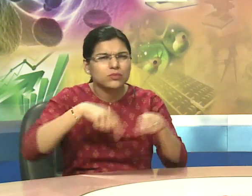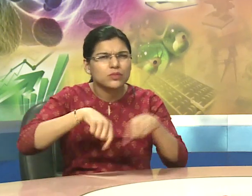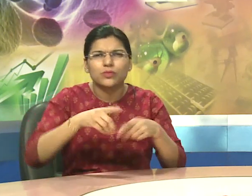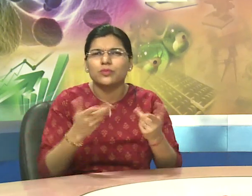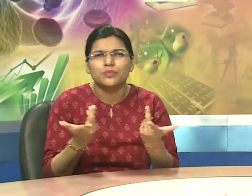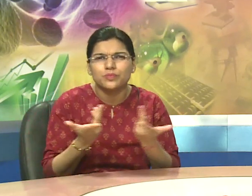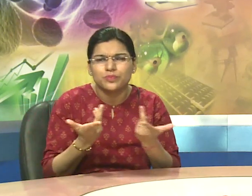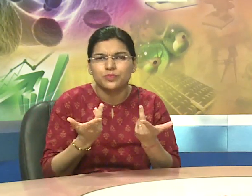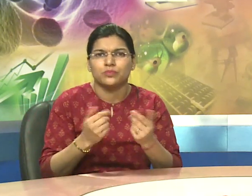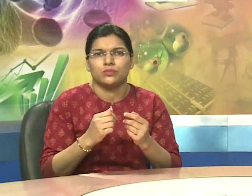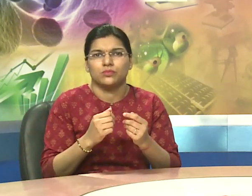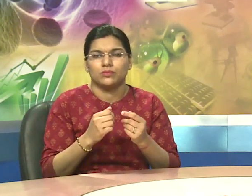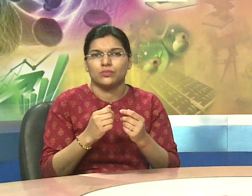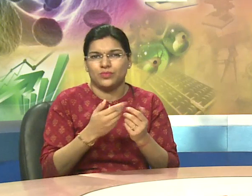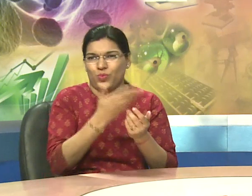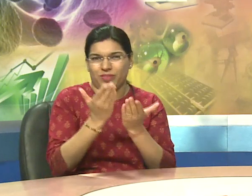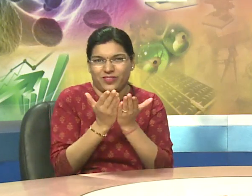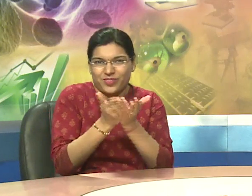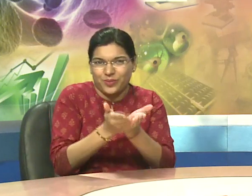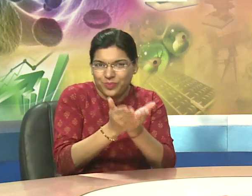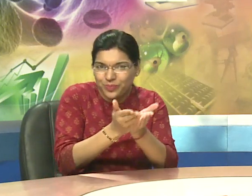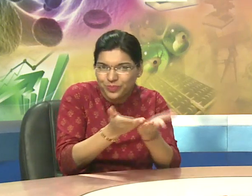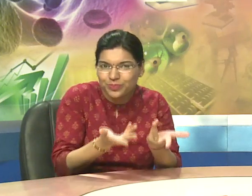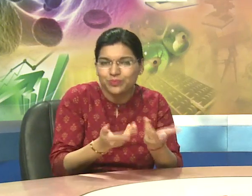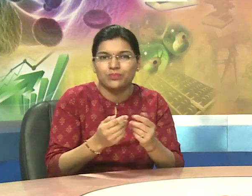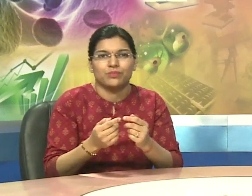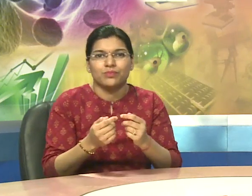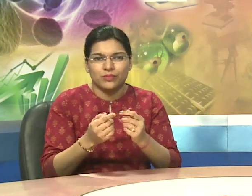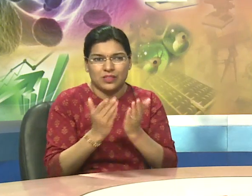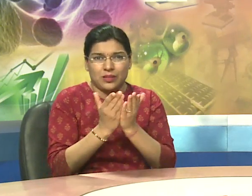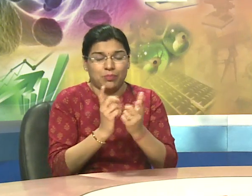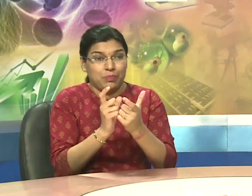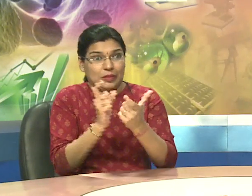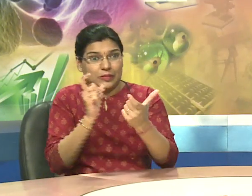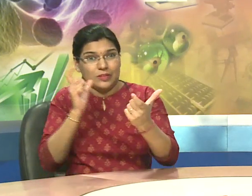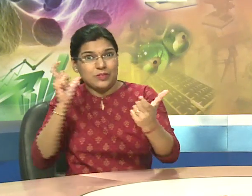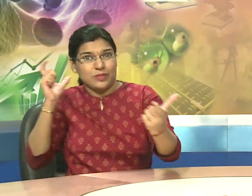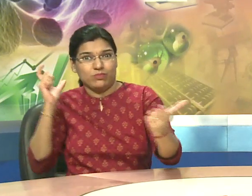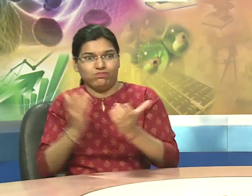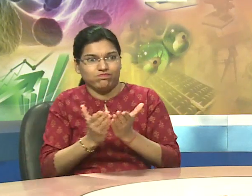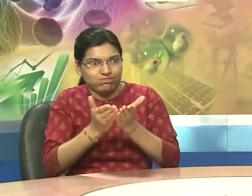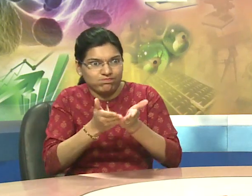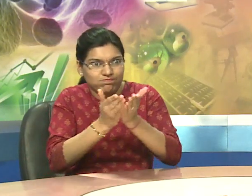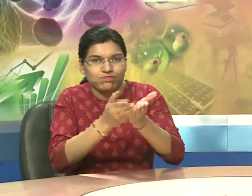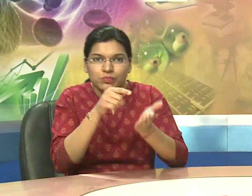14th word is water transport. For example, boats,